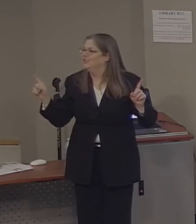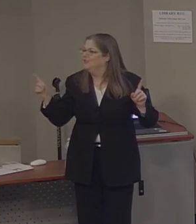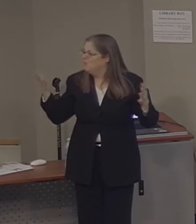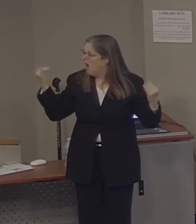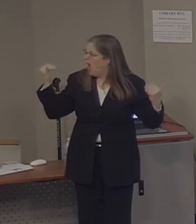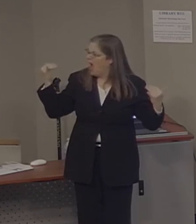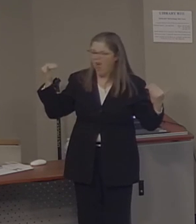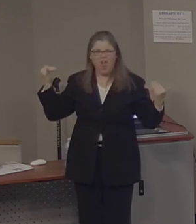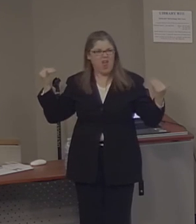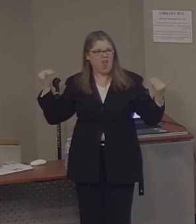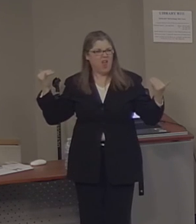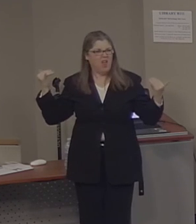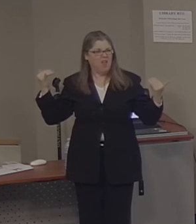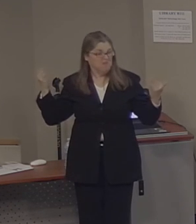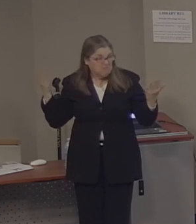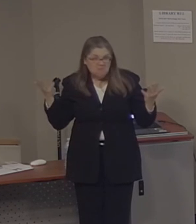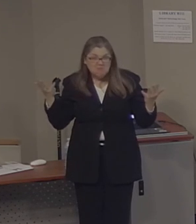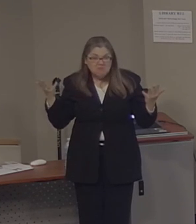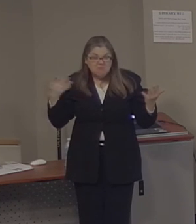why?